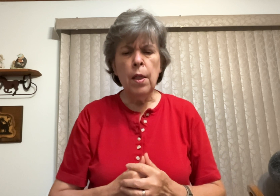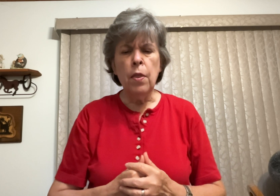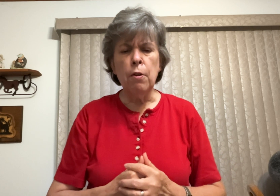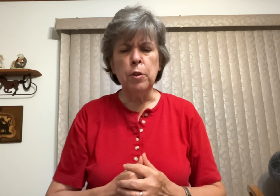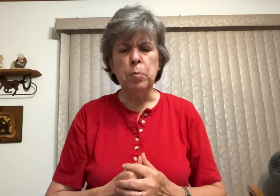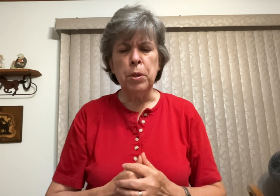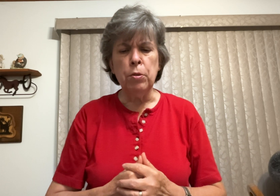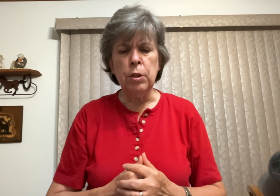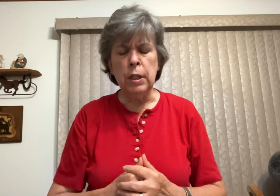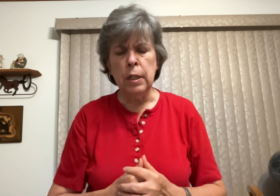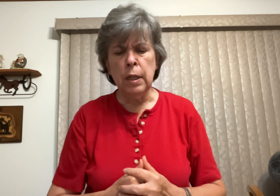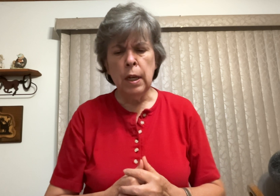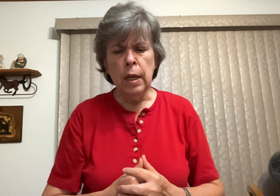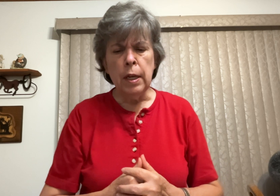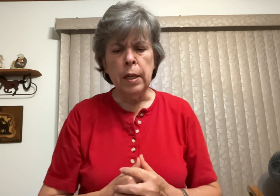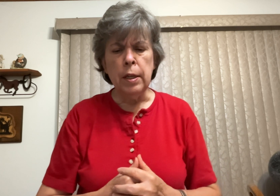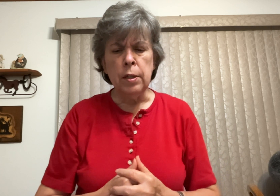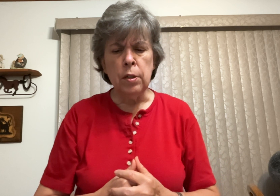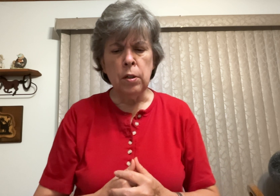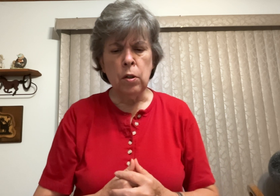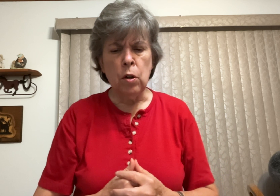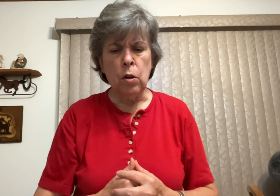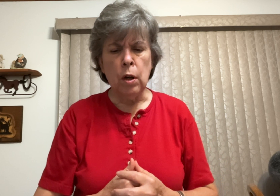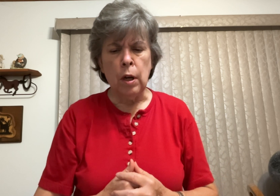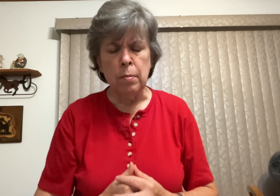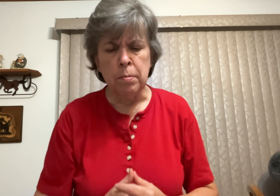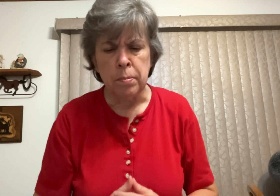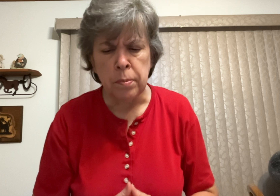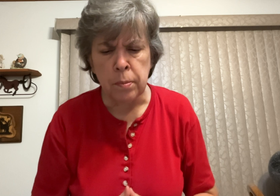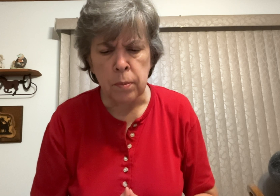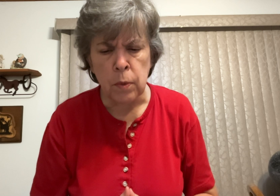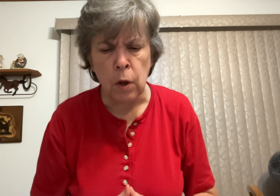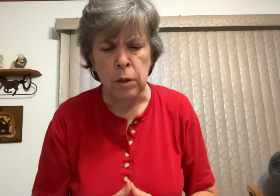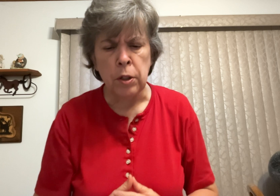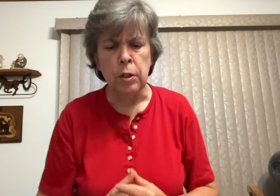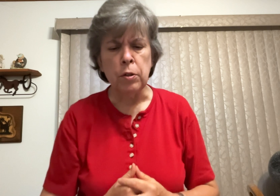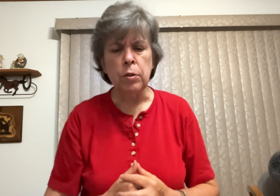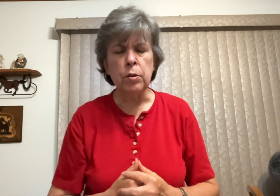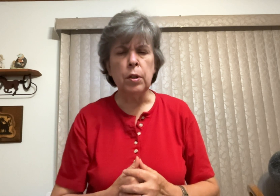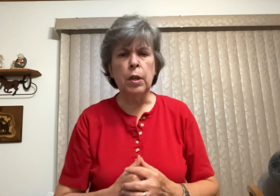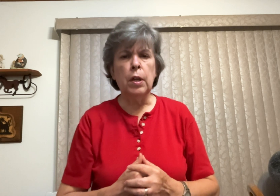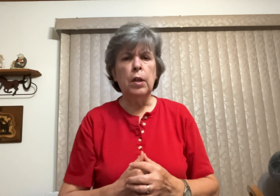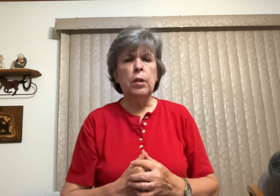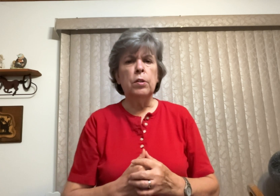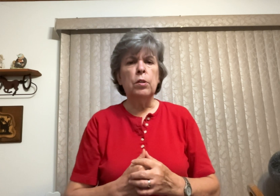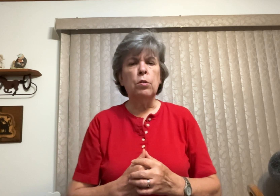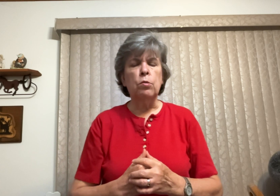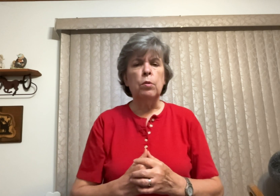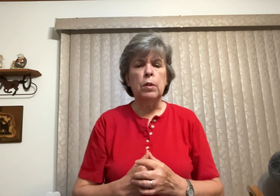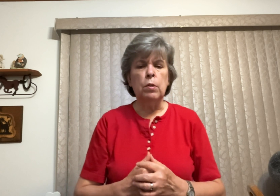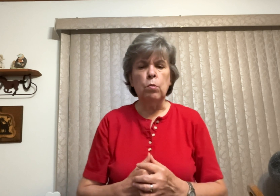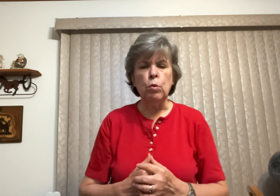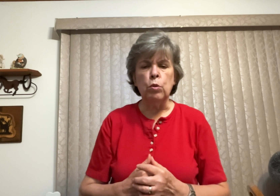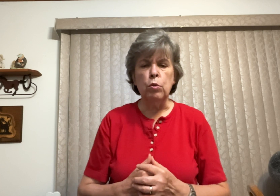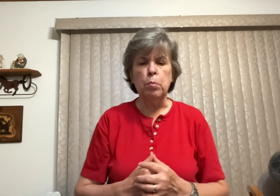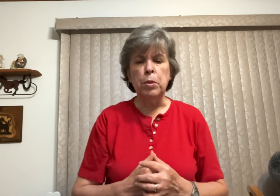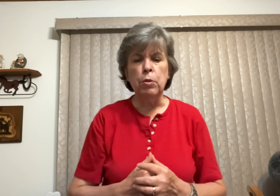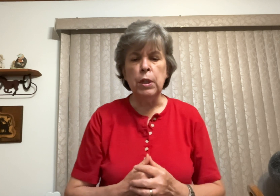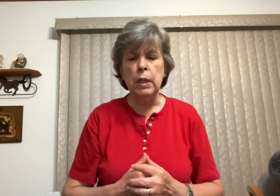There is beauty in our tears. So we'll do beauty